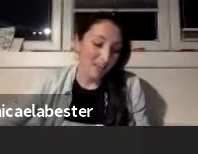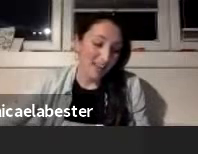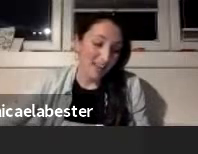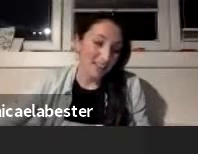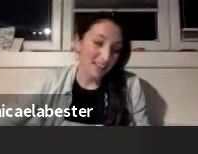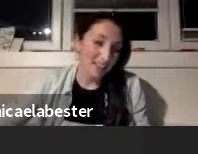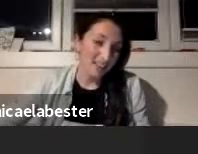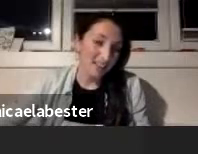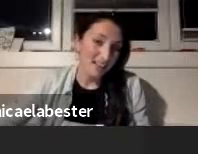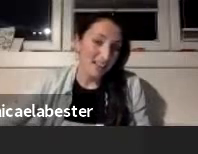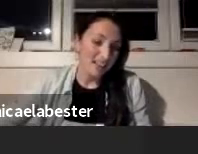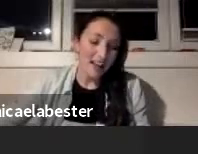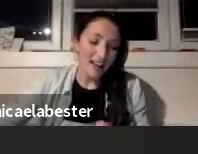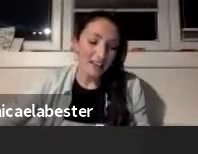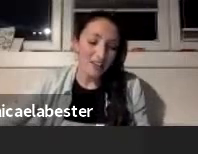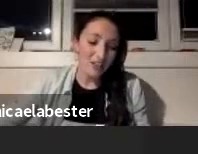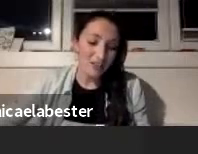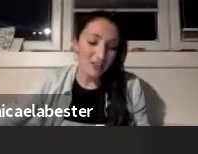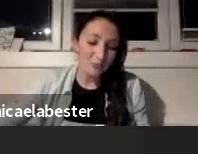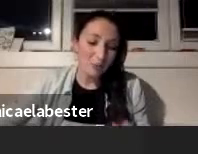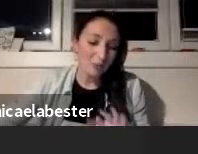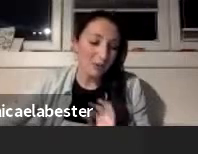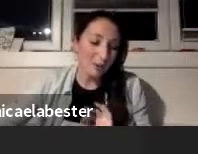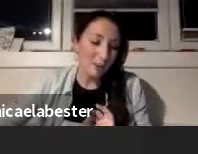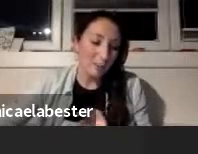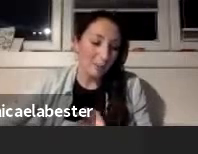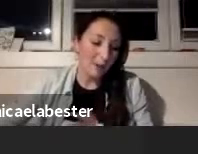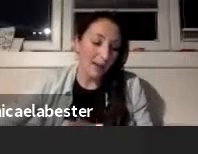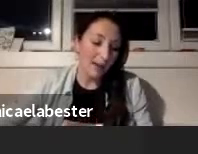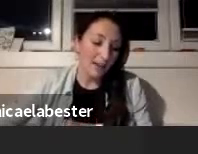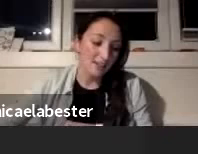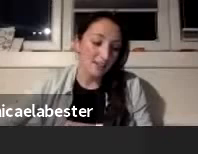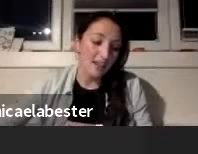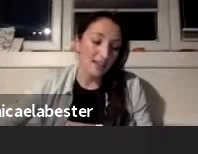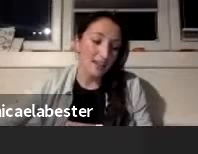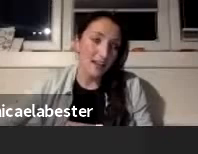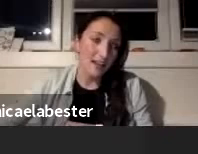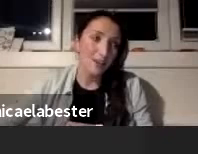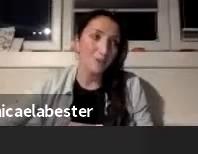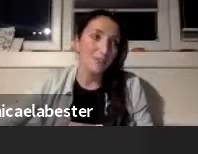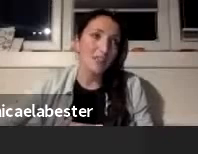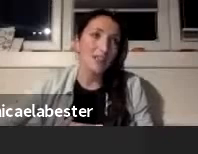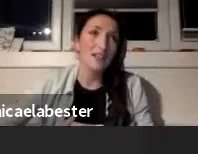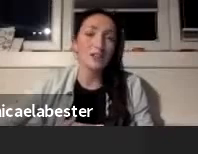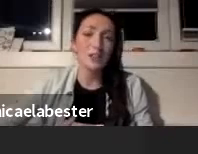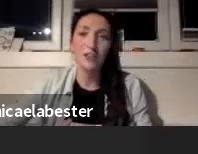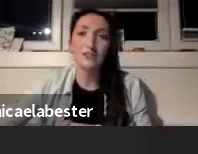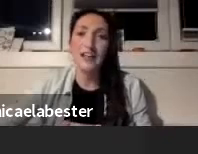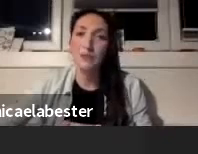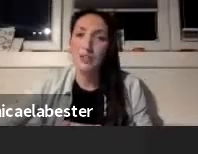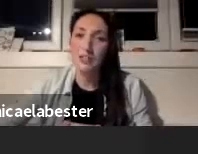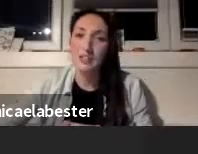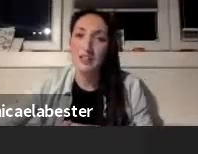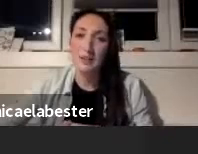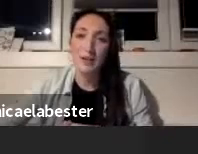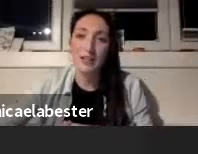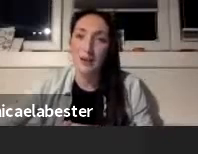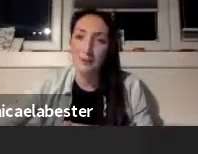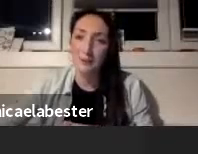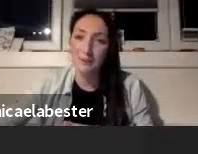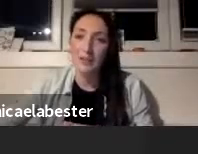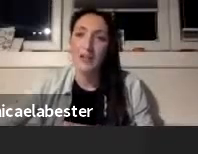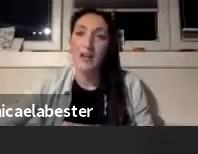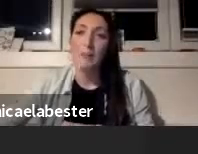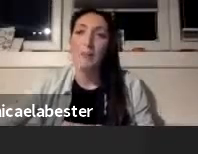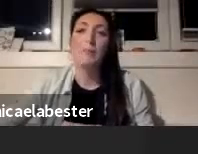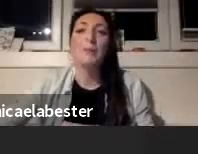And yeah, I just want to wrap up by saying that I've studied a lot of languages in my